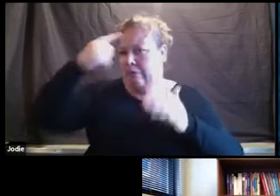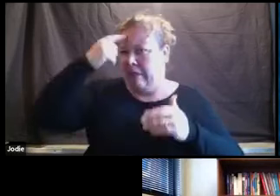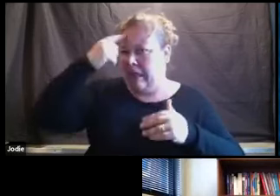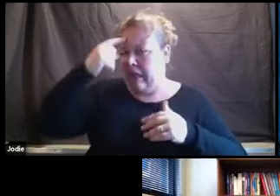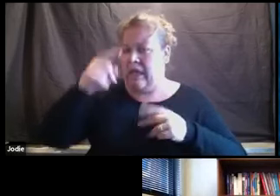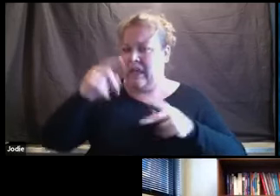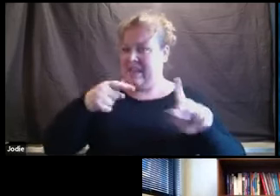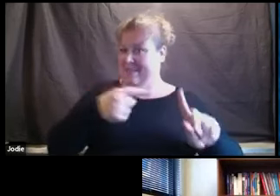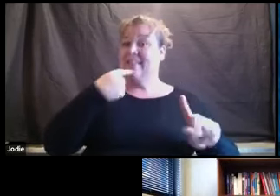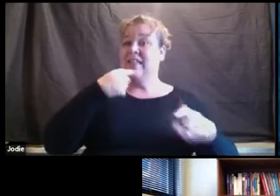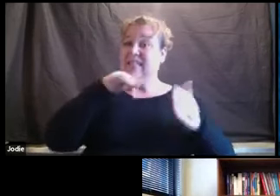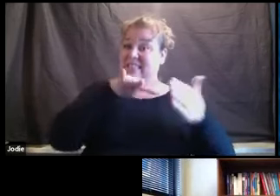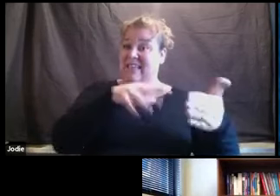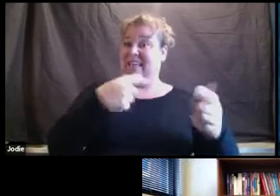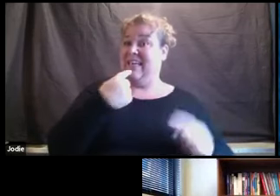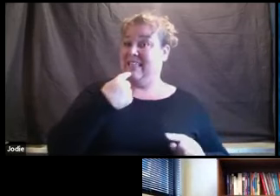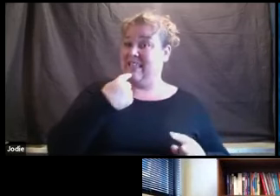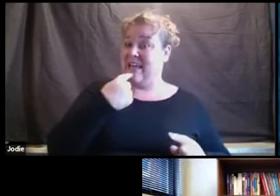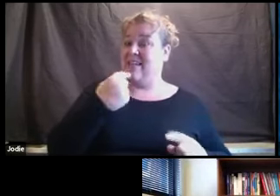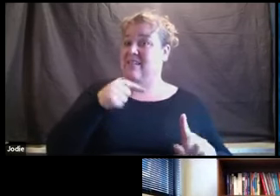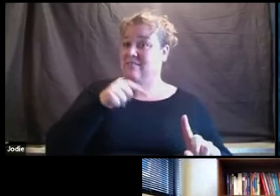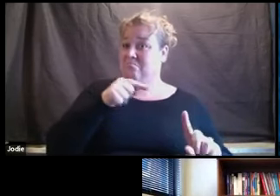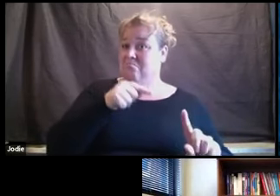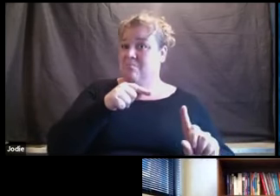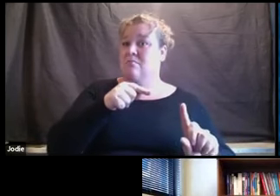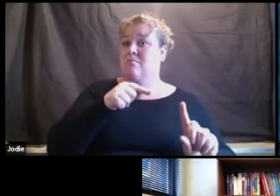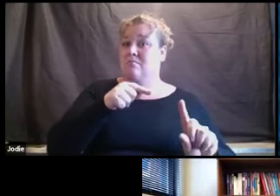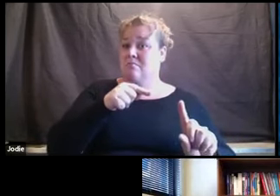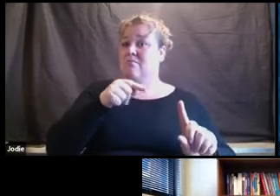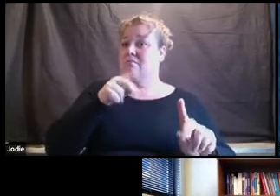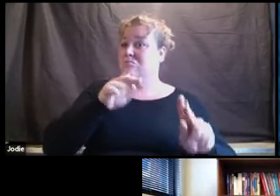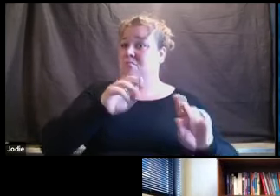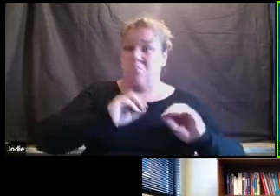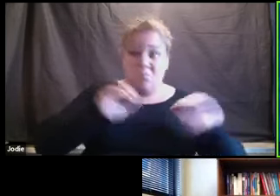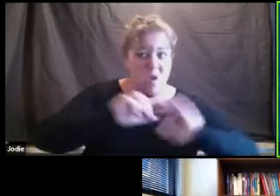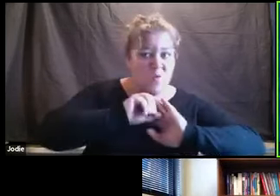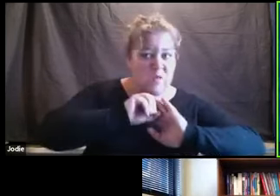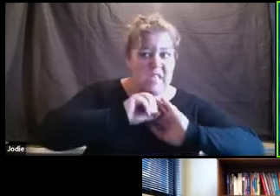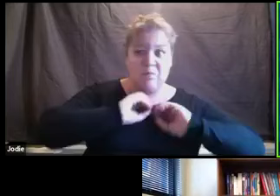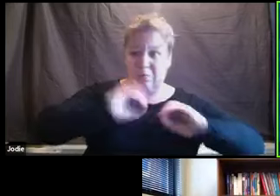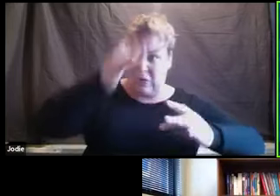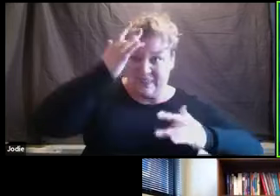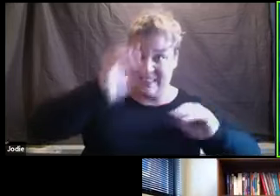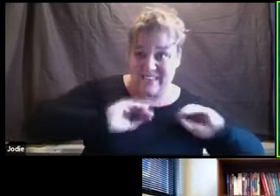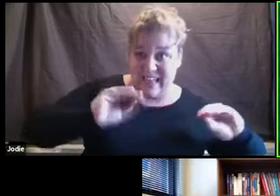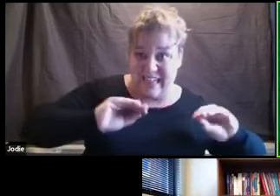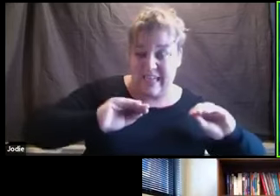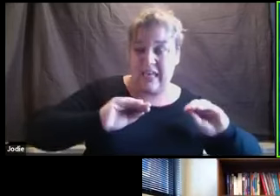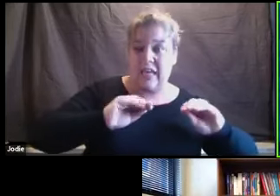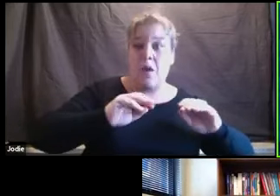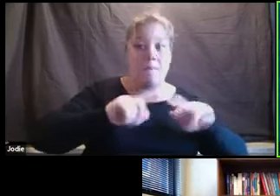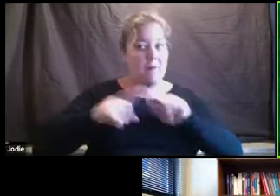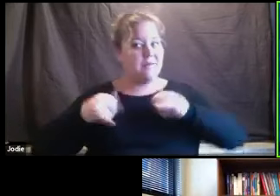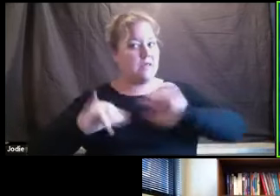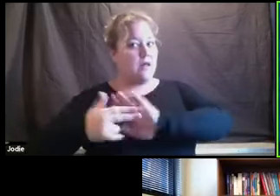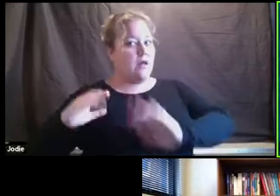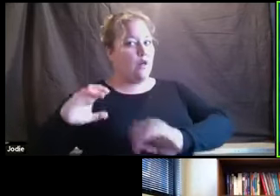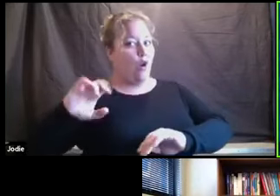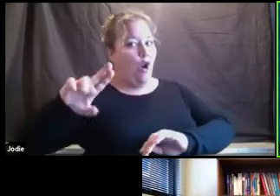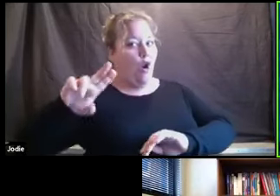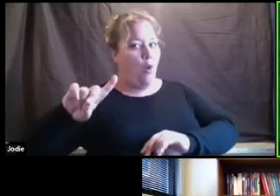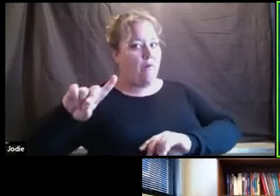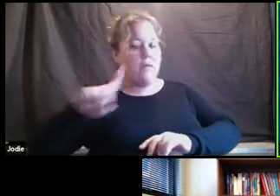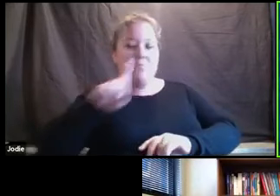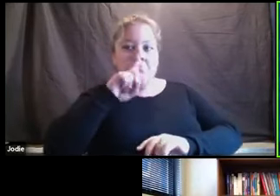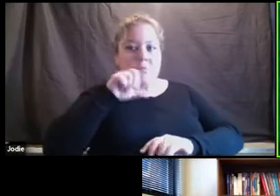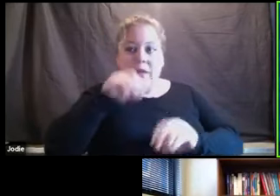as much as somebody who might be mildly sick, for example? Mm-hmm. Are you asking about how that has impacted our approach